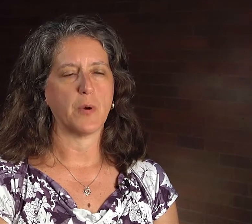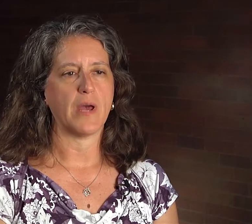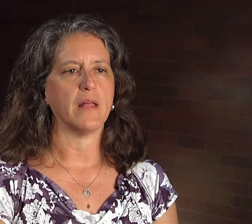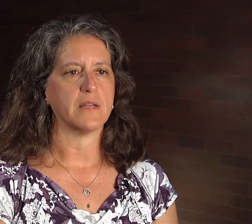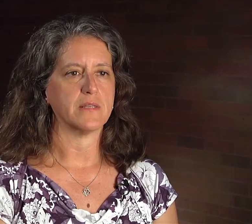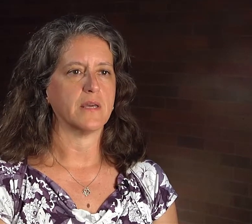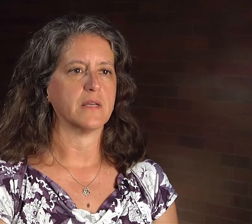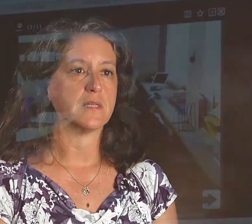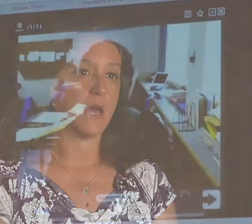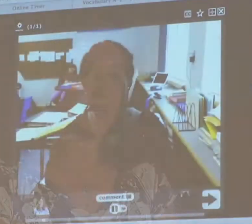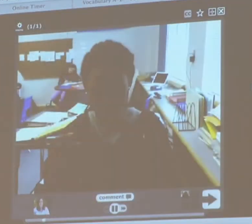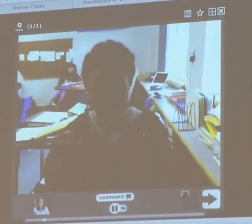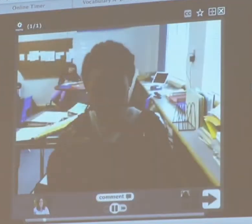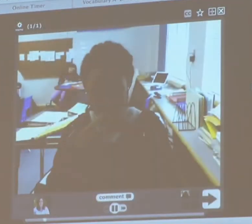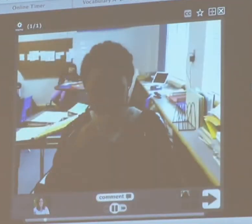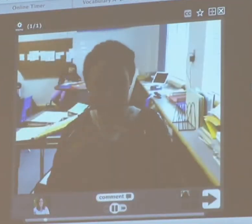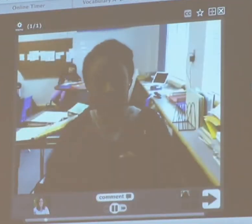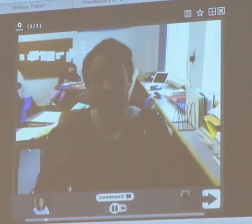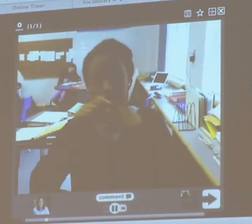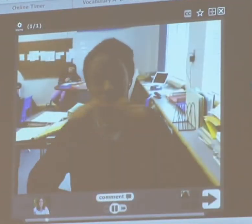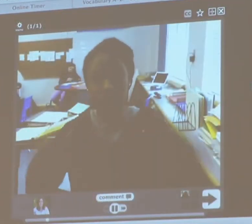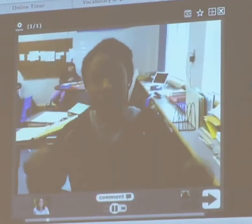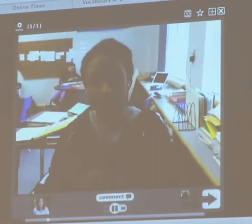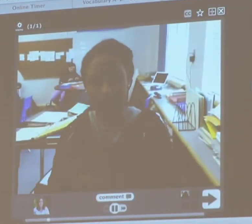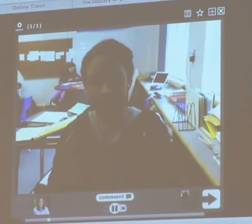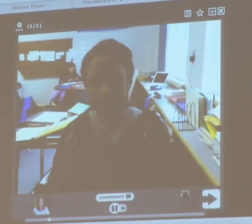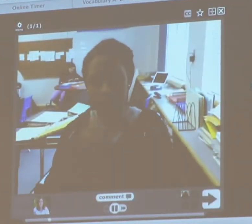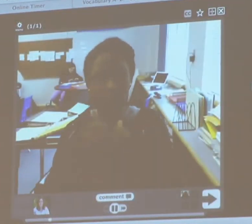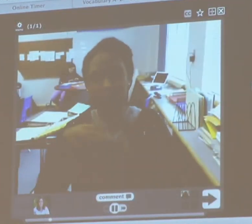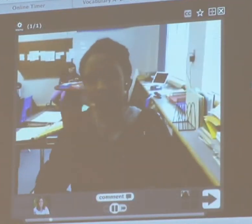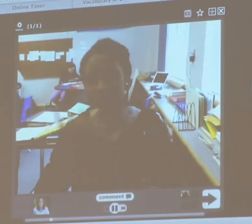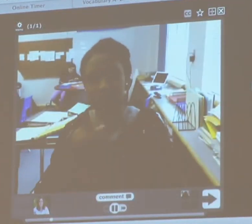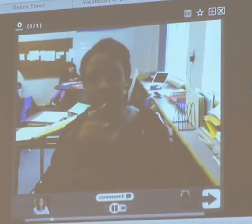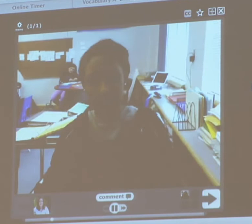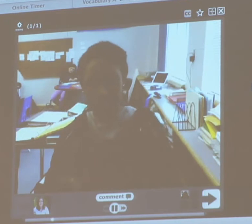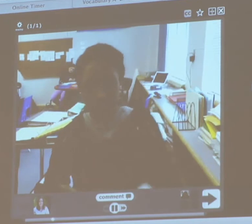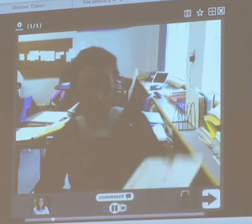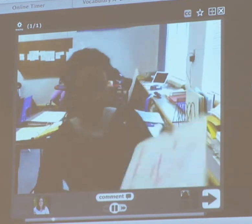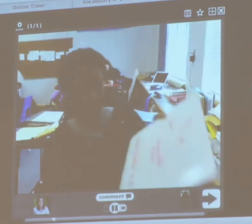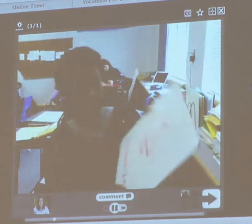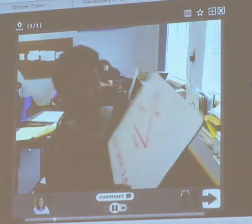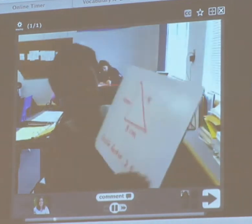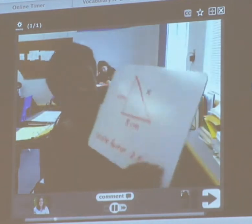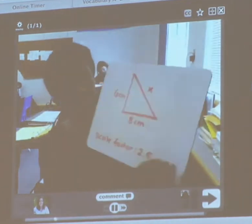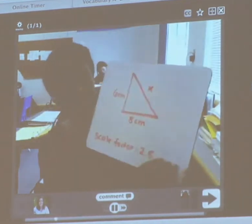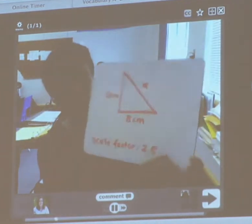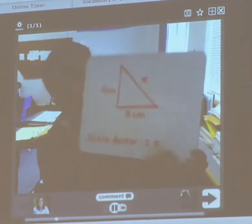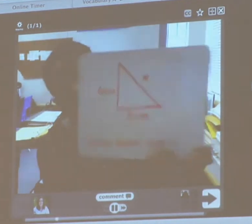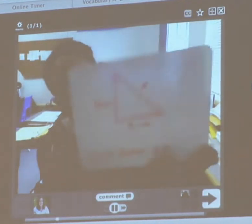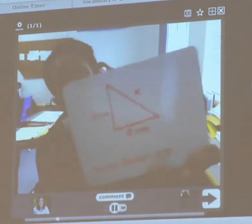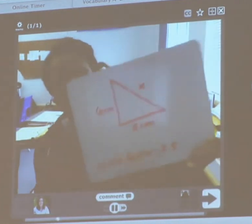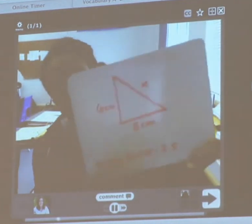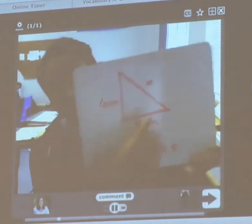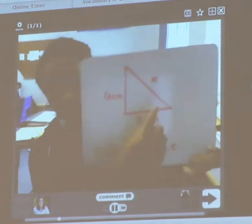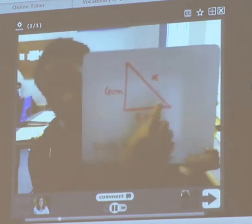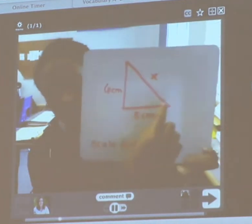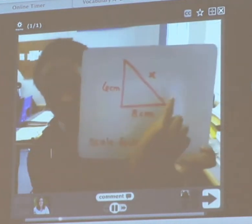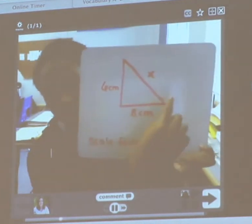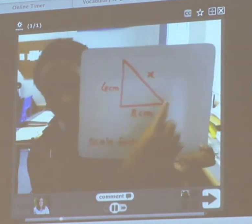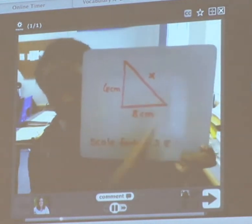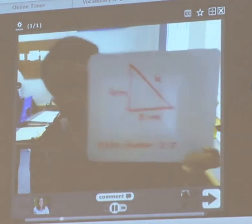in different modalities. They can sign it, because there's a video component, they can type it, or they could even speak it if they wanted to.